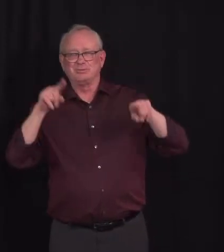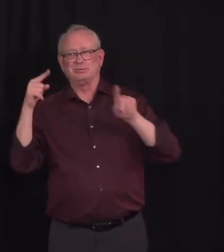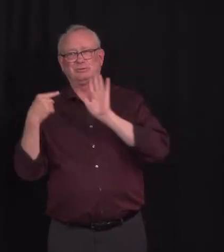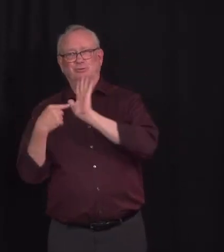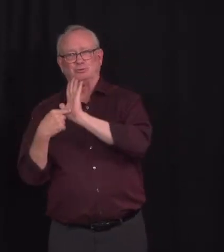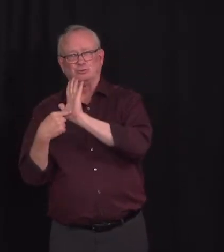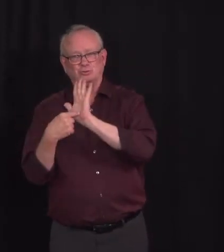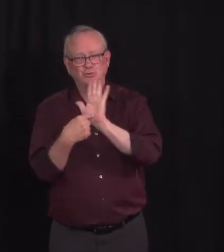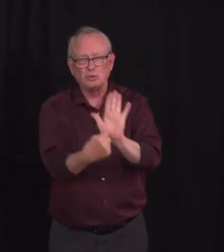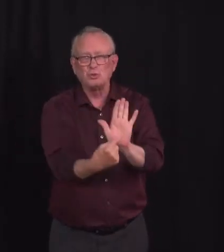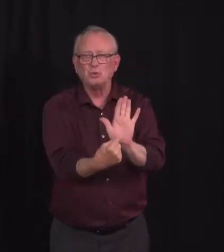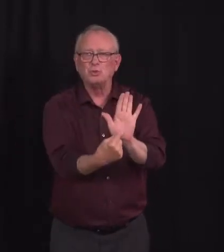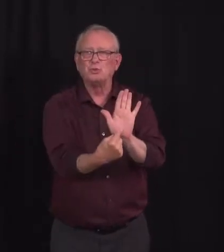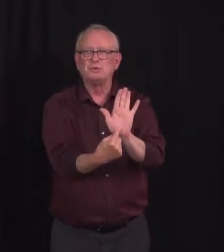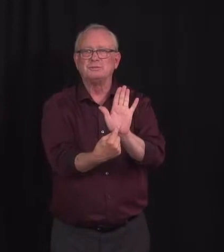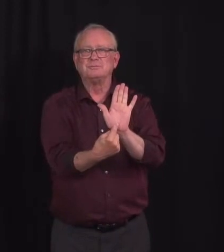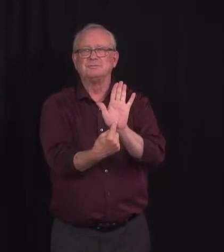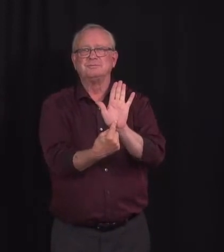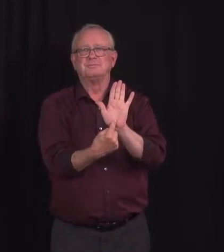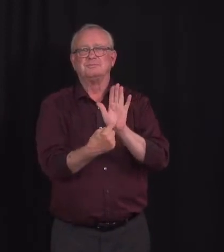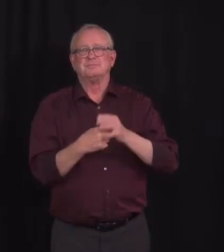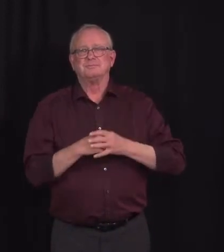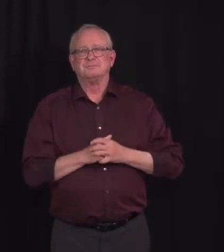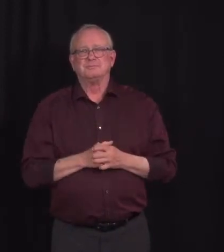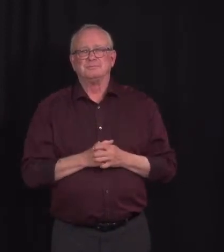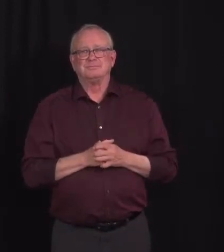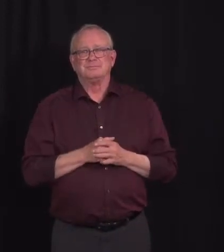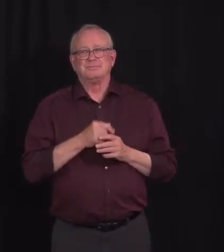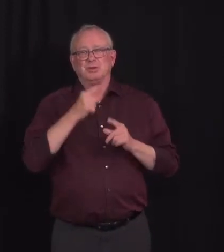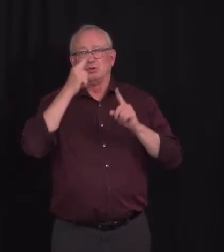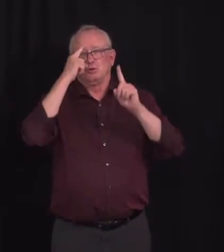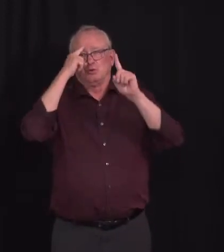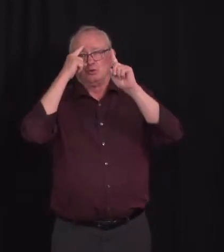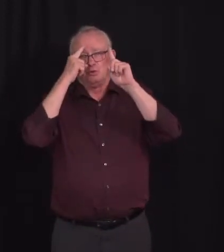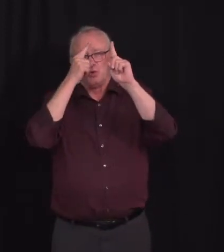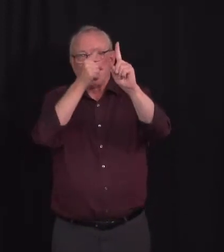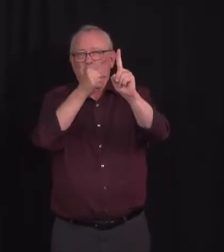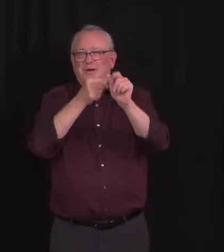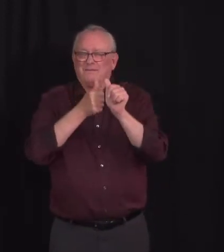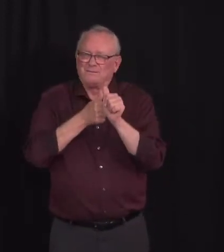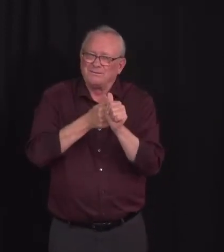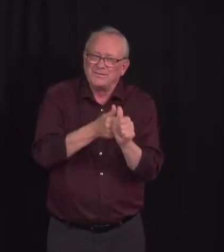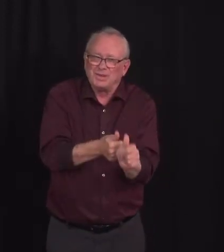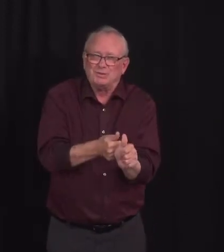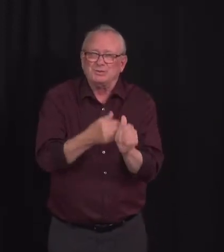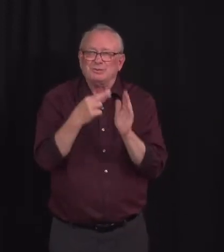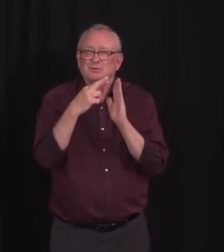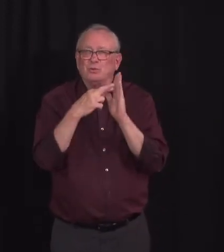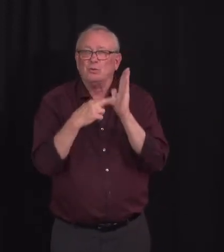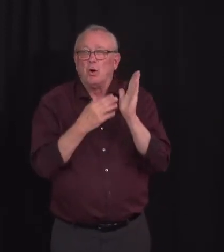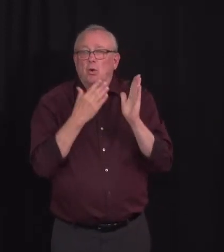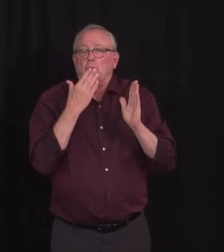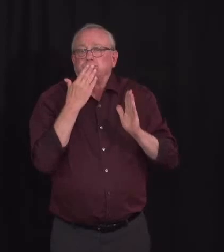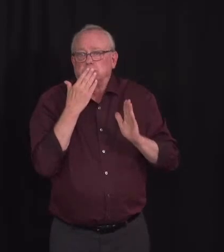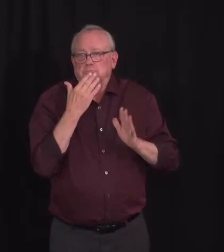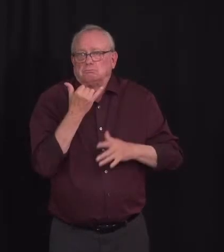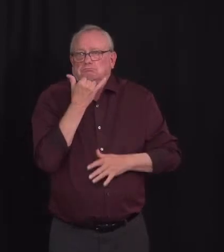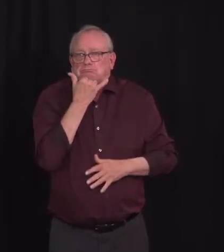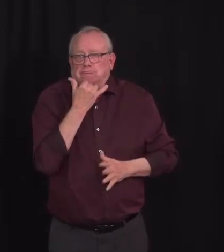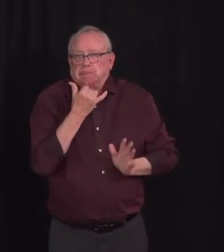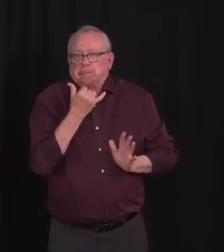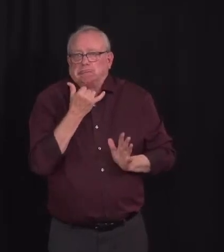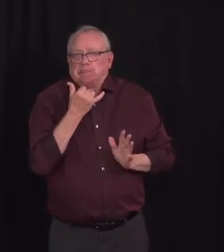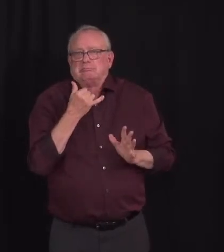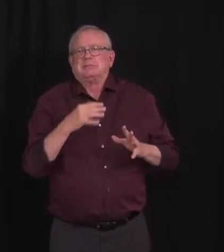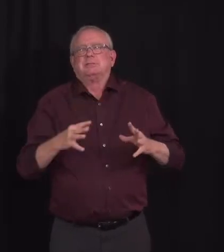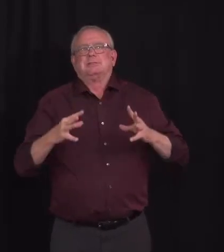again, where we're doing our best to follow the rules in place and there's a mistake made, that we acknowledge that and